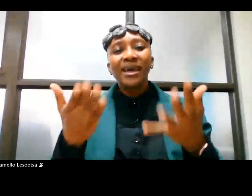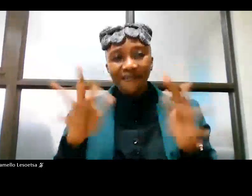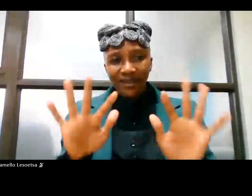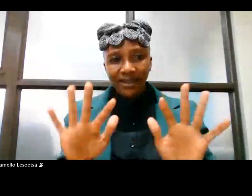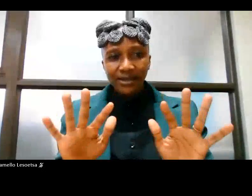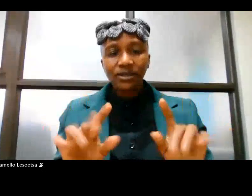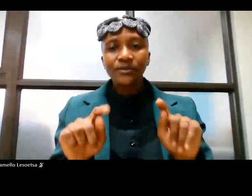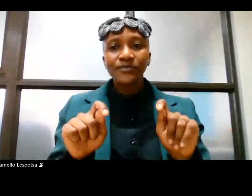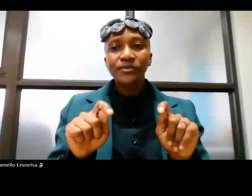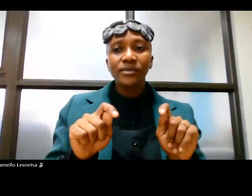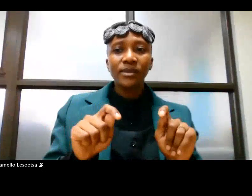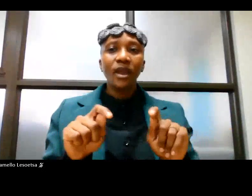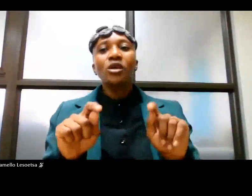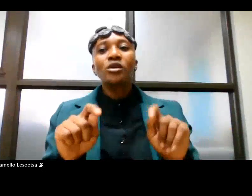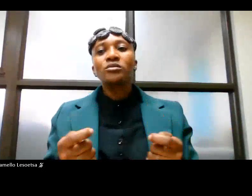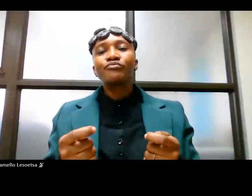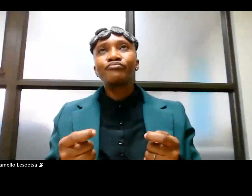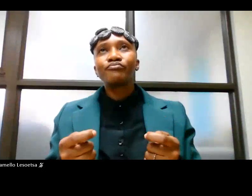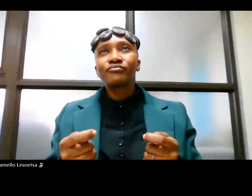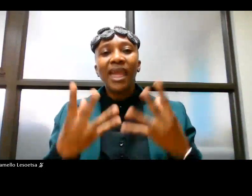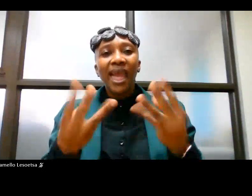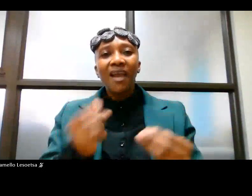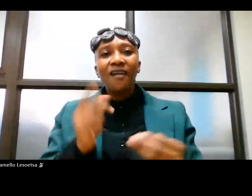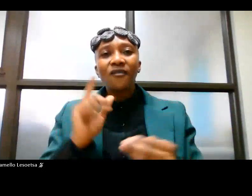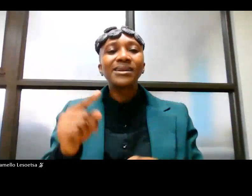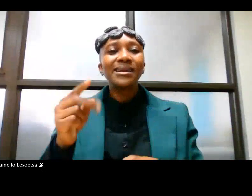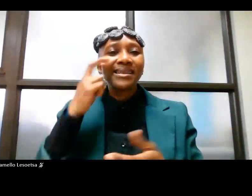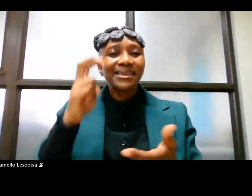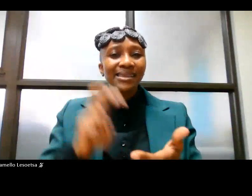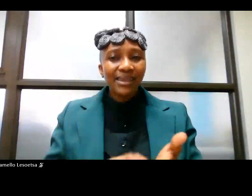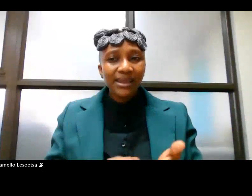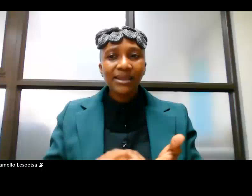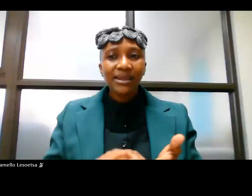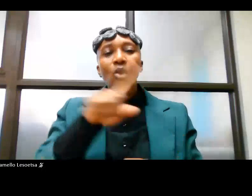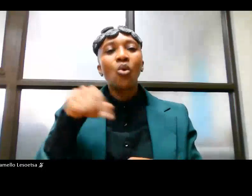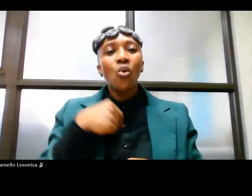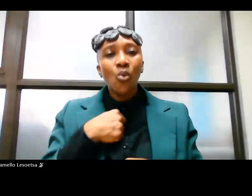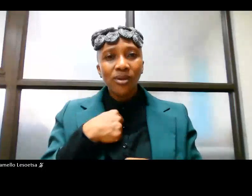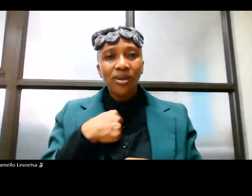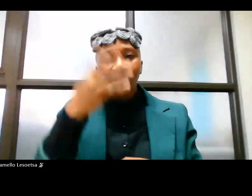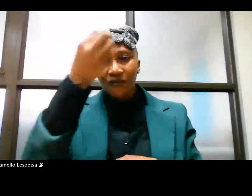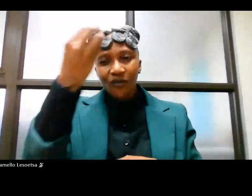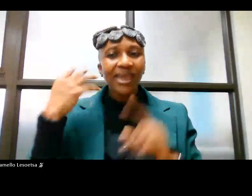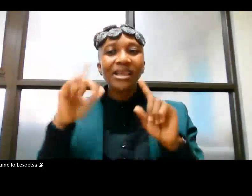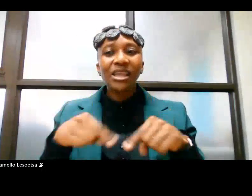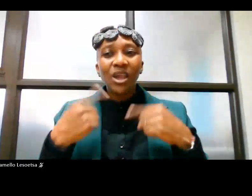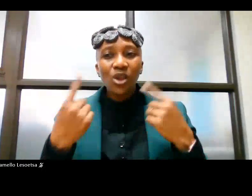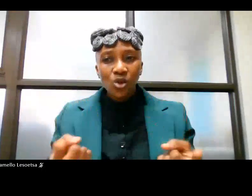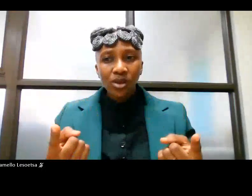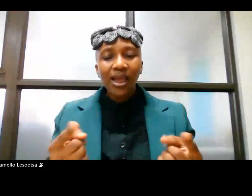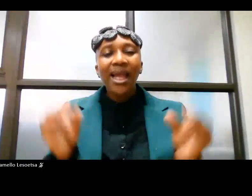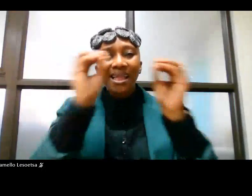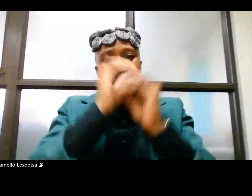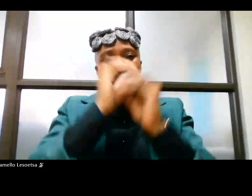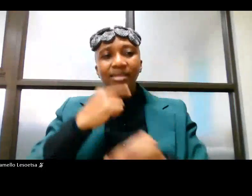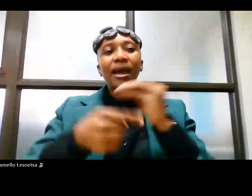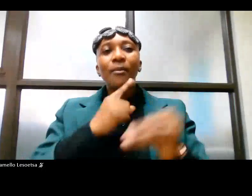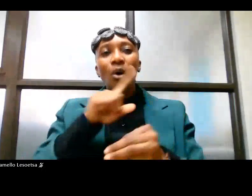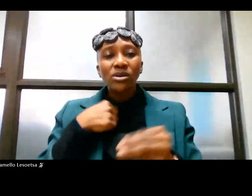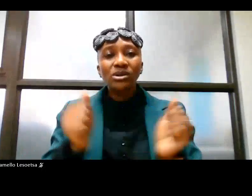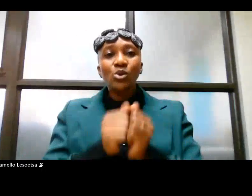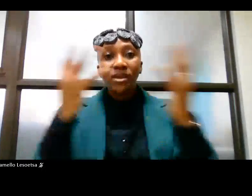is the need for us never to forget this, nothing about us without us, okay? So when I finished